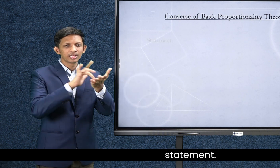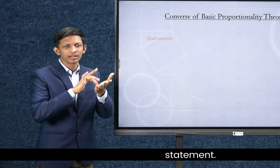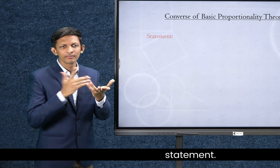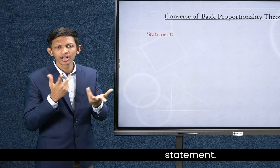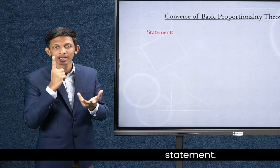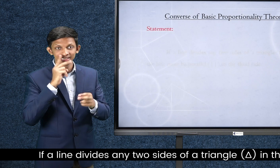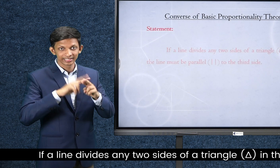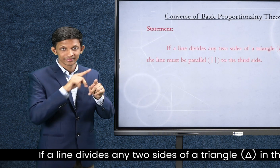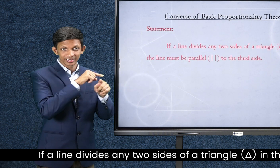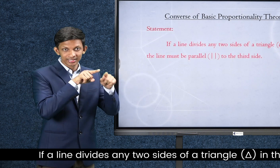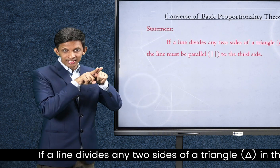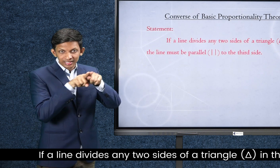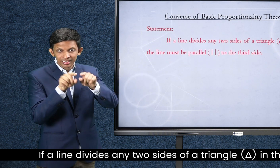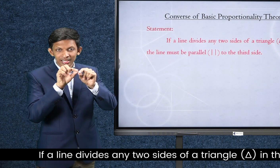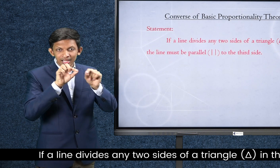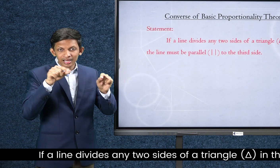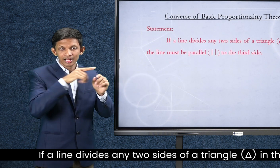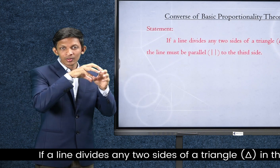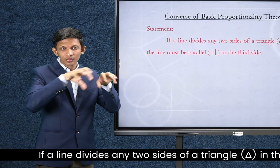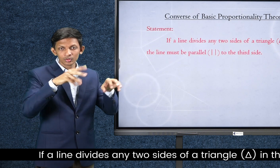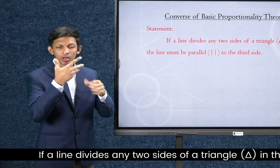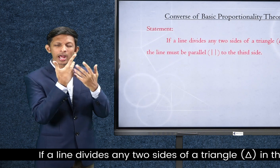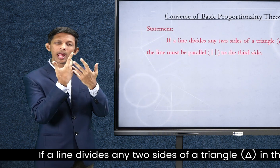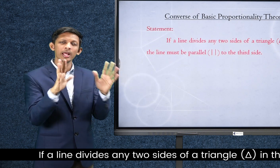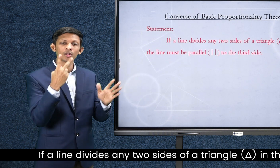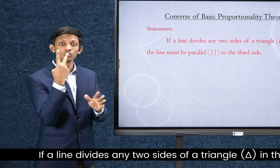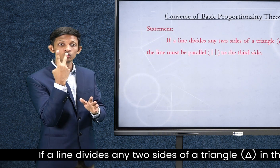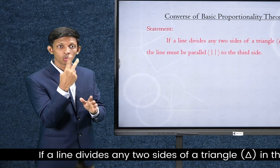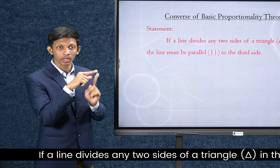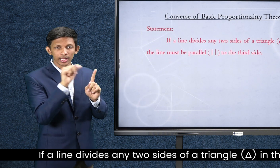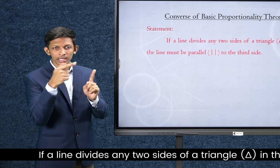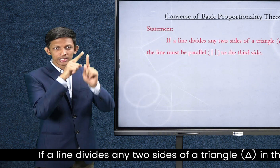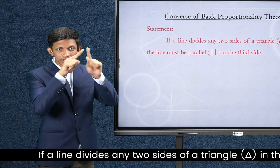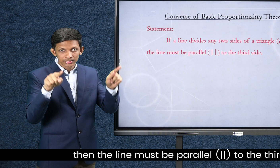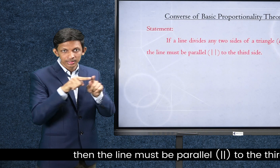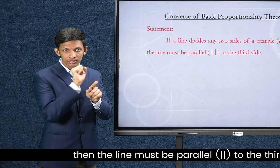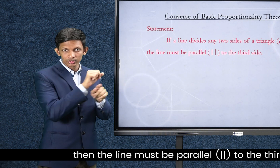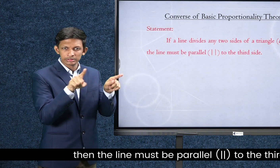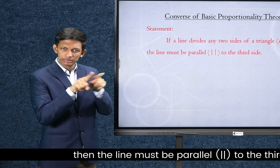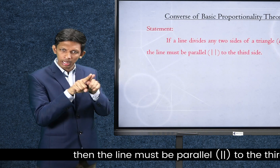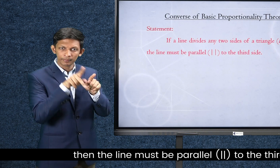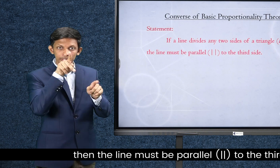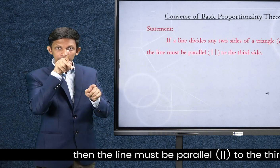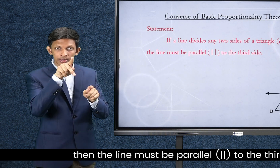Statement: if a line divides any two sides of a triangle in the same ratio, then the line must be parallel to the third